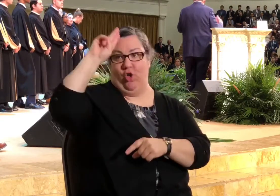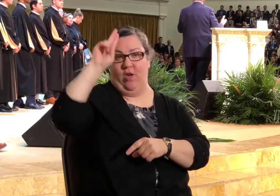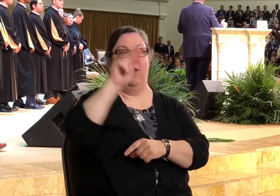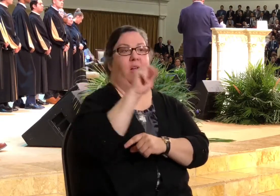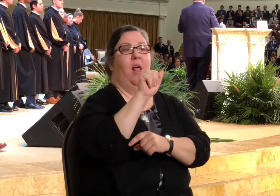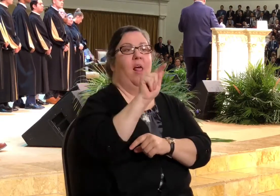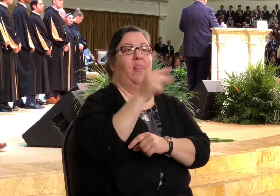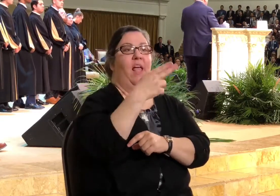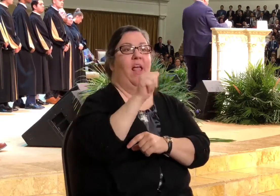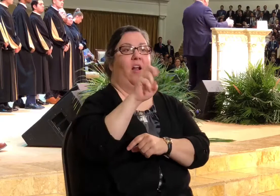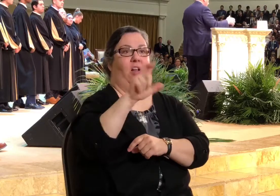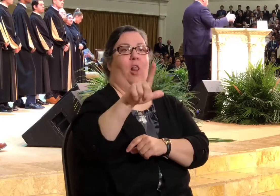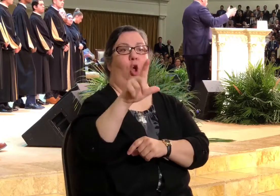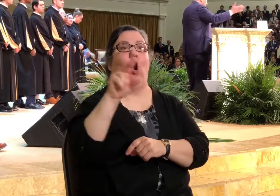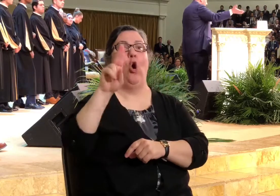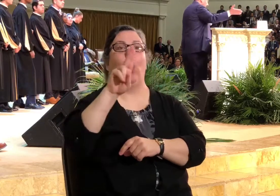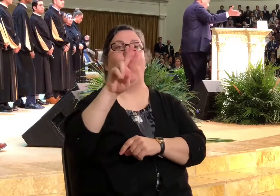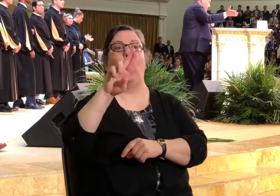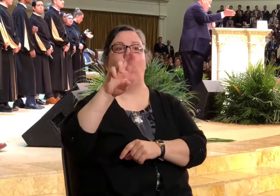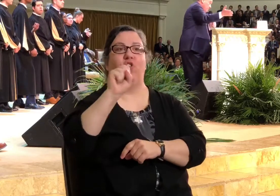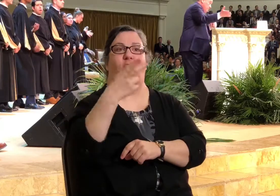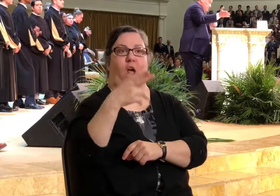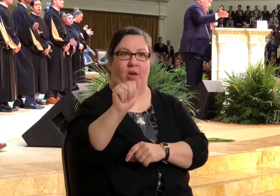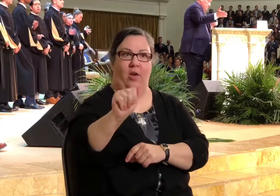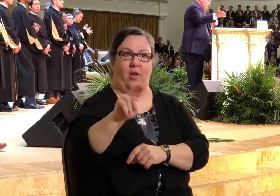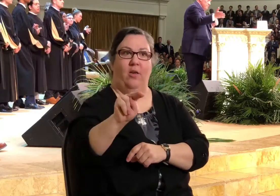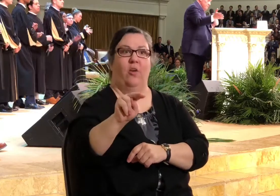minutes. And we're going to enjoy the Word of God. Can you say amen?